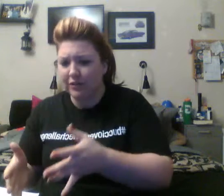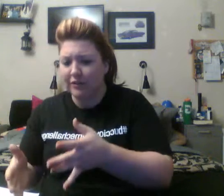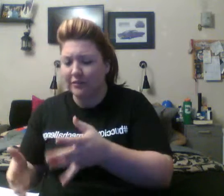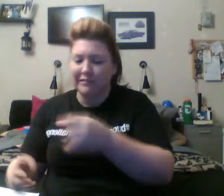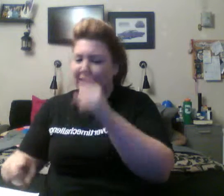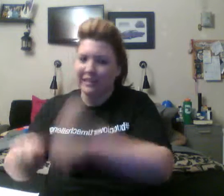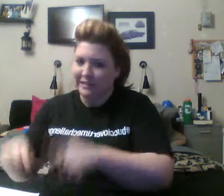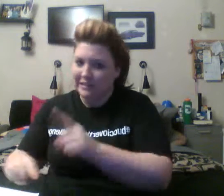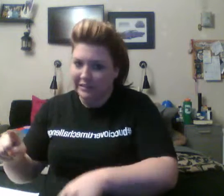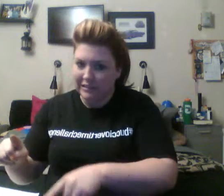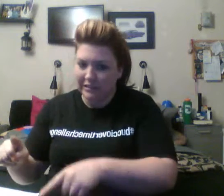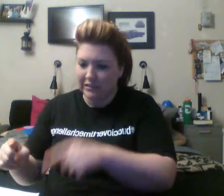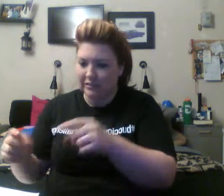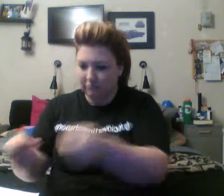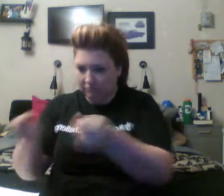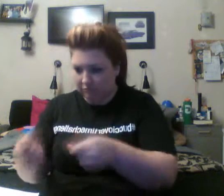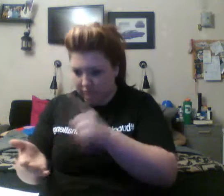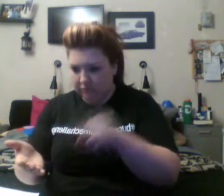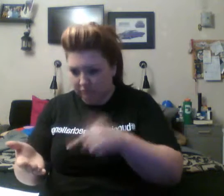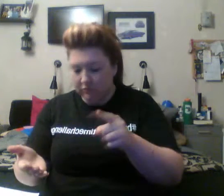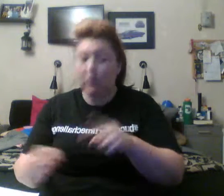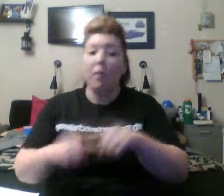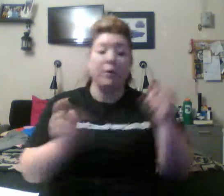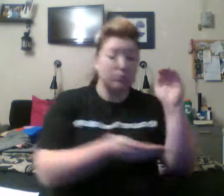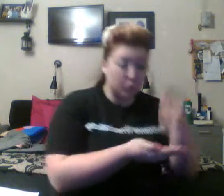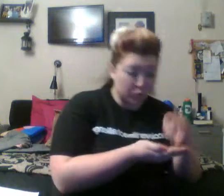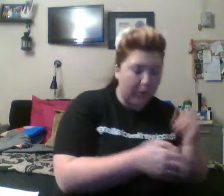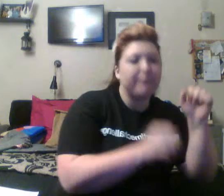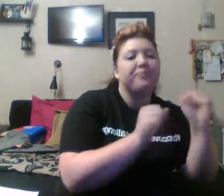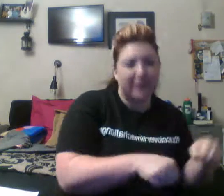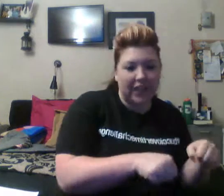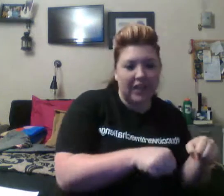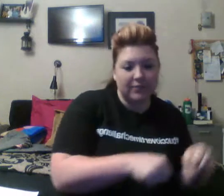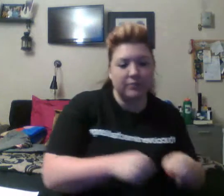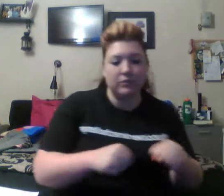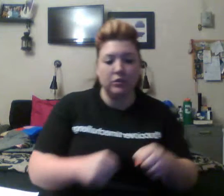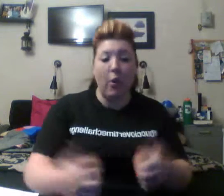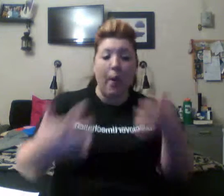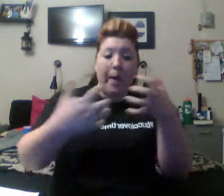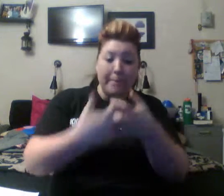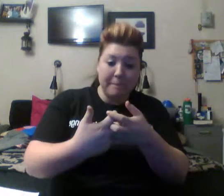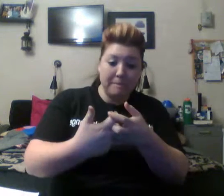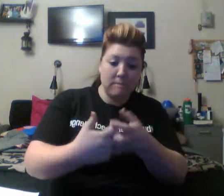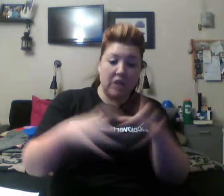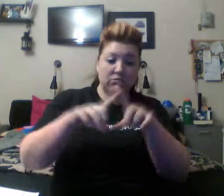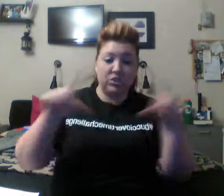in fact the check that needed to be or matches up to what all of the employees have done. After that, someone is usually